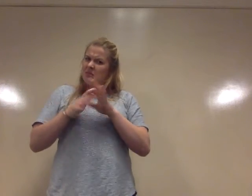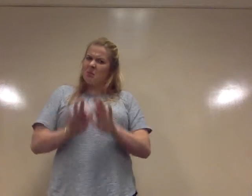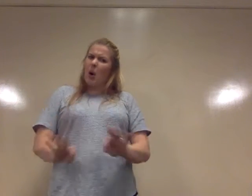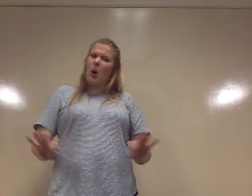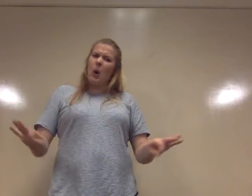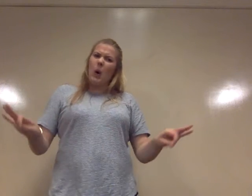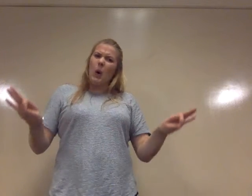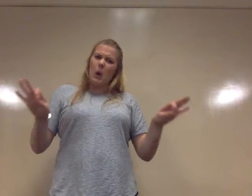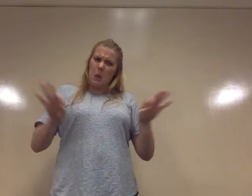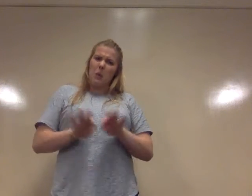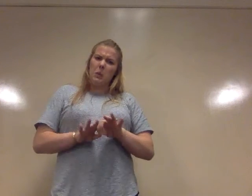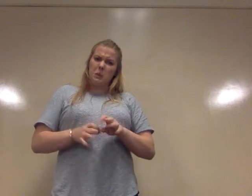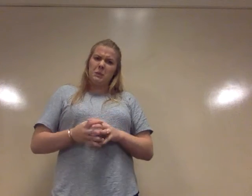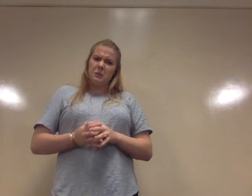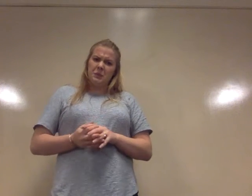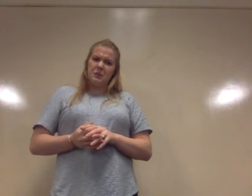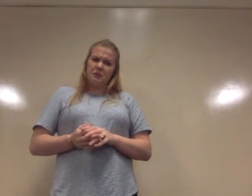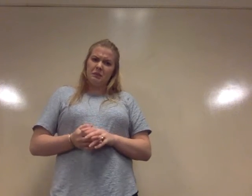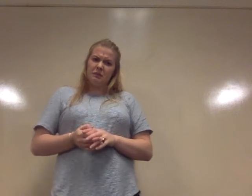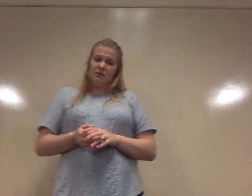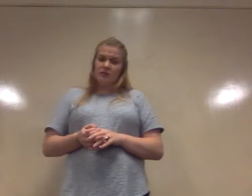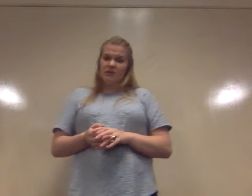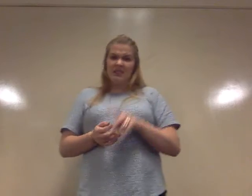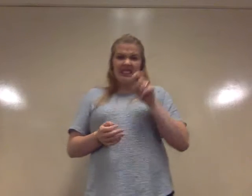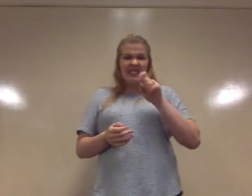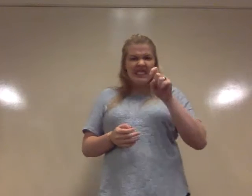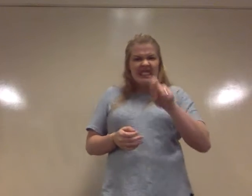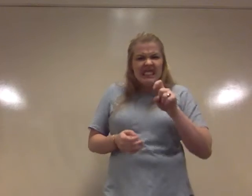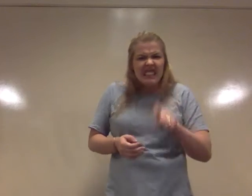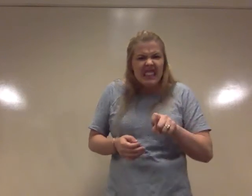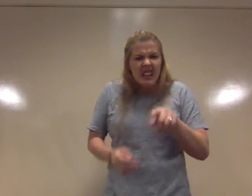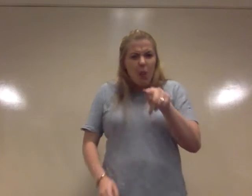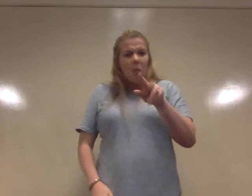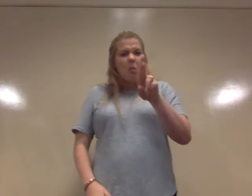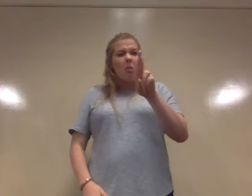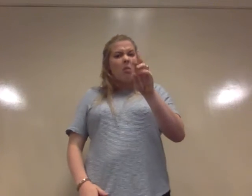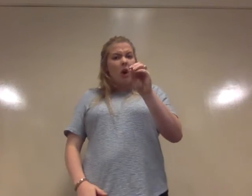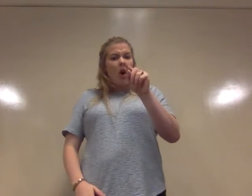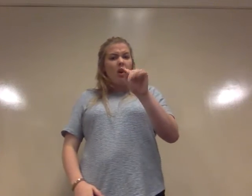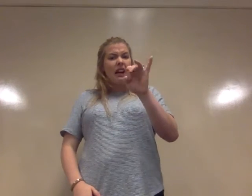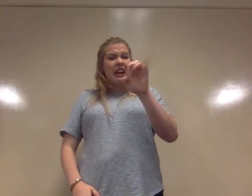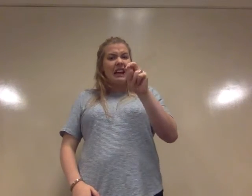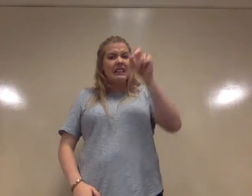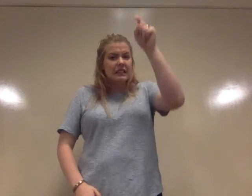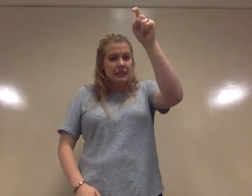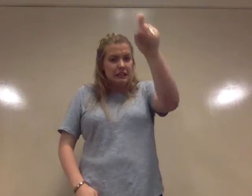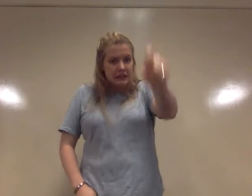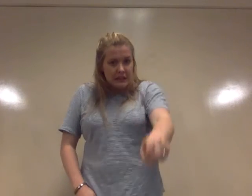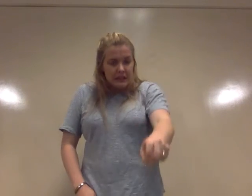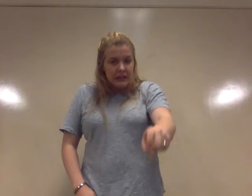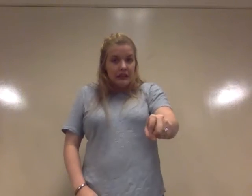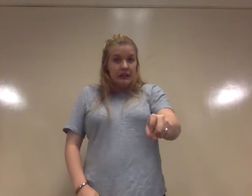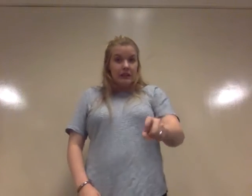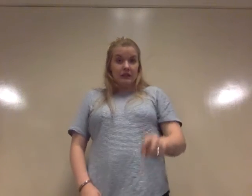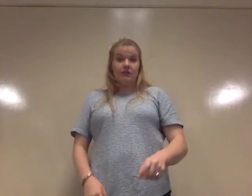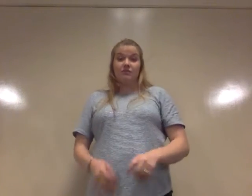discovered. And without protein, the animal would die. So it was a life force. And in